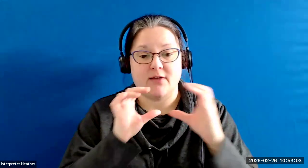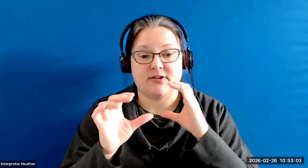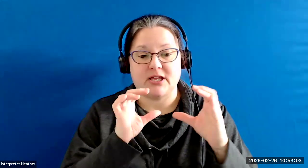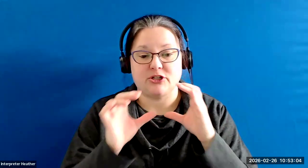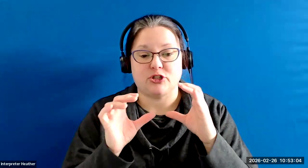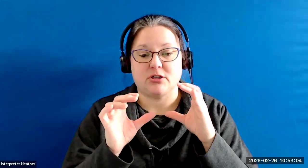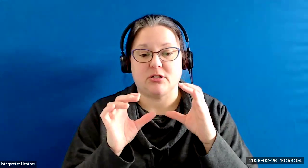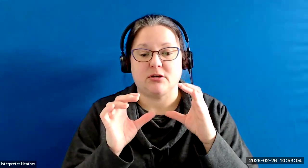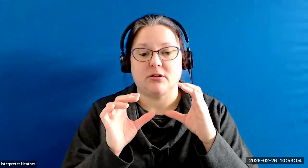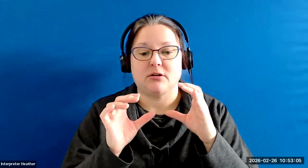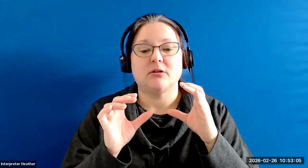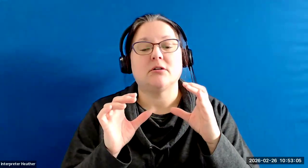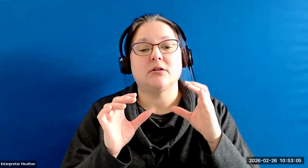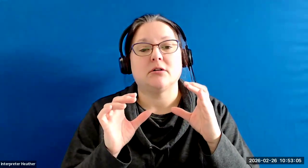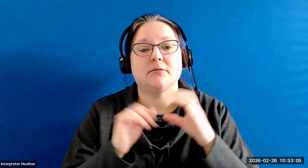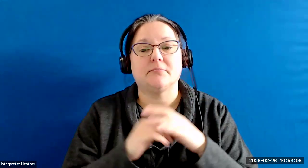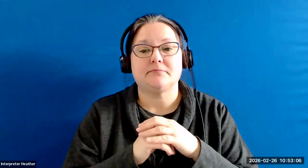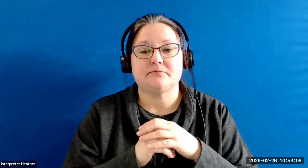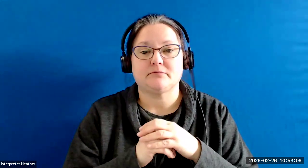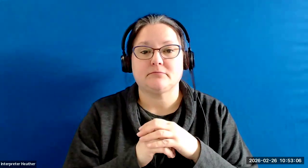because as we're talking about